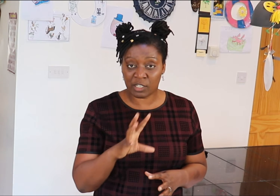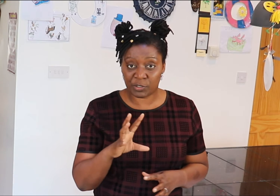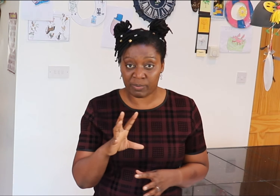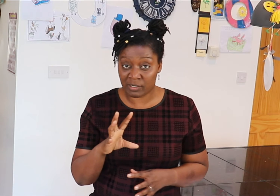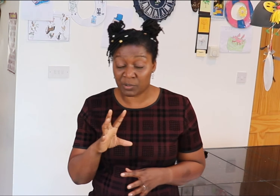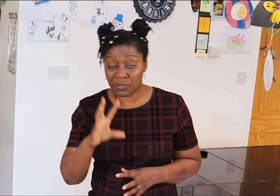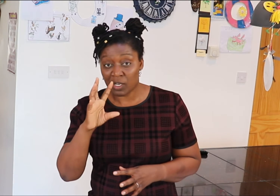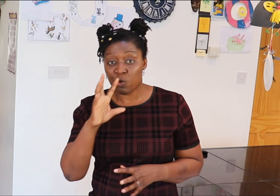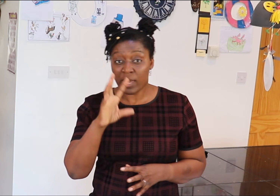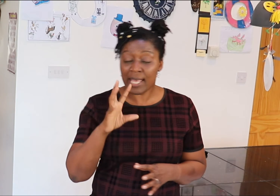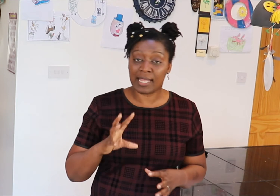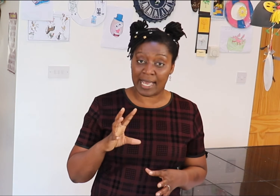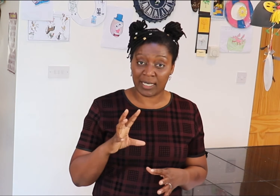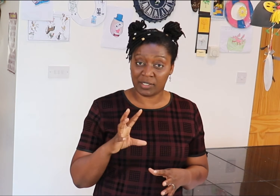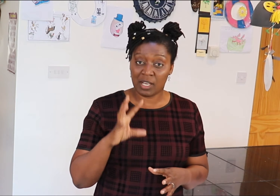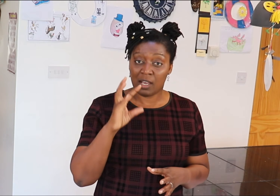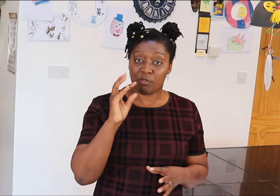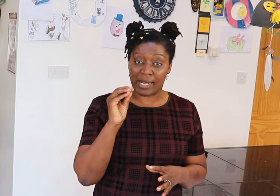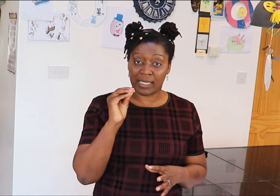crystal particles in the eggs, right?